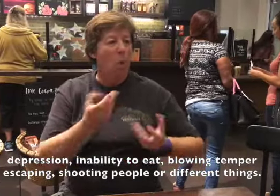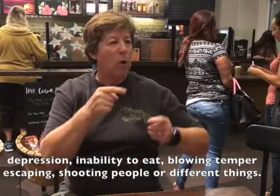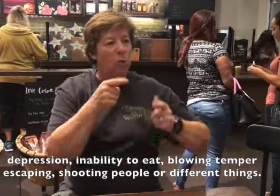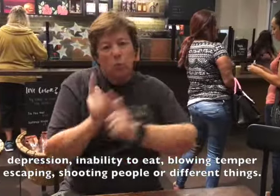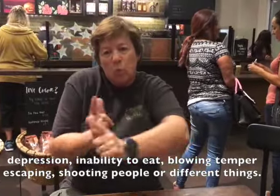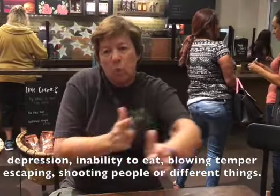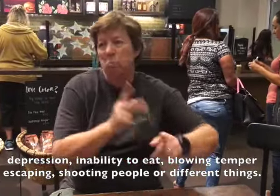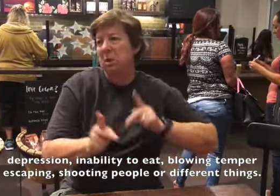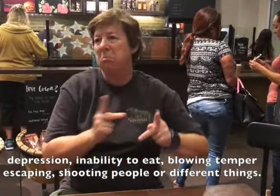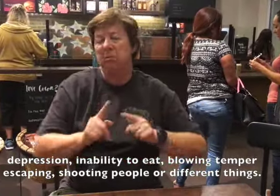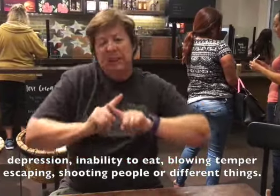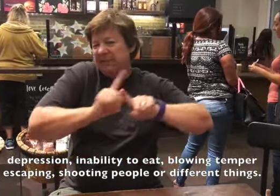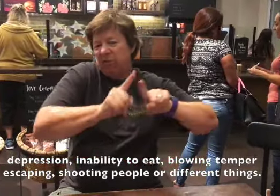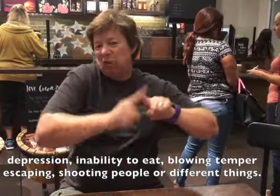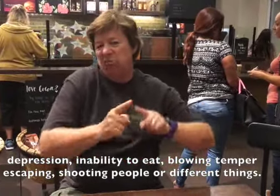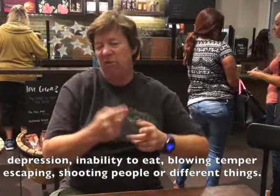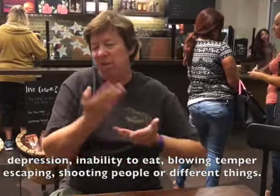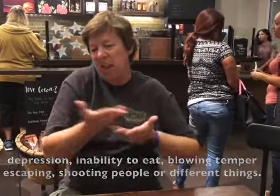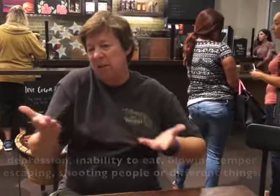shooting people, or different things.